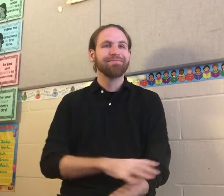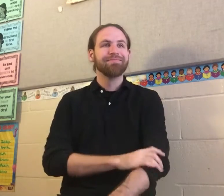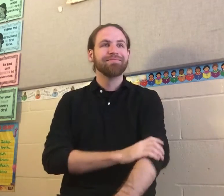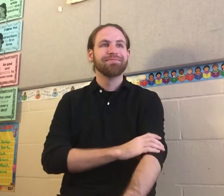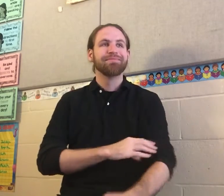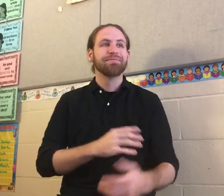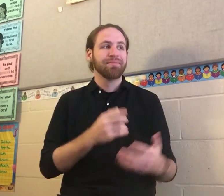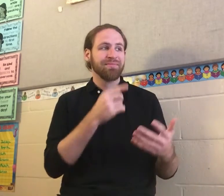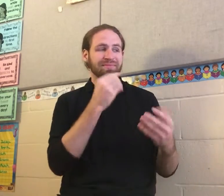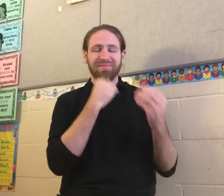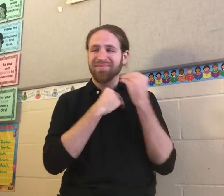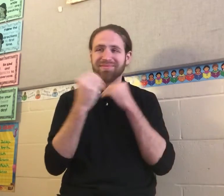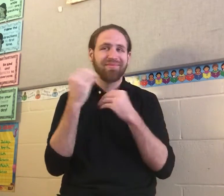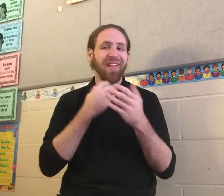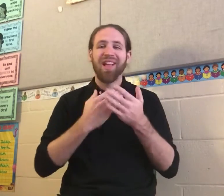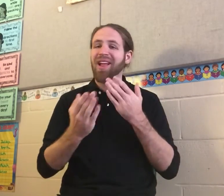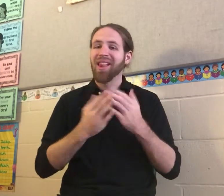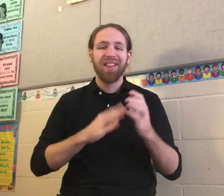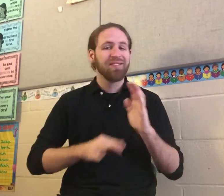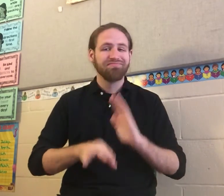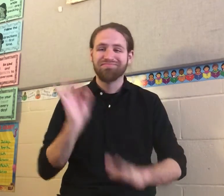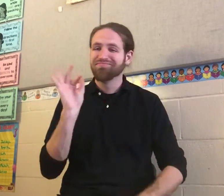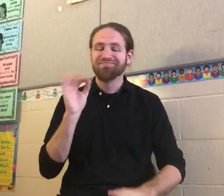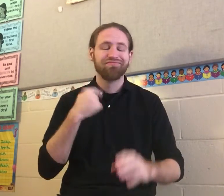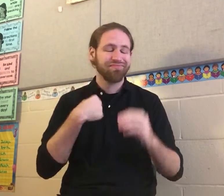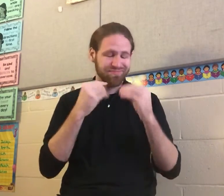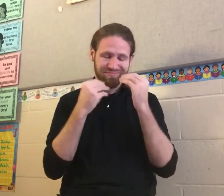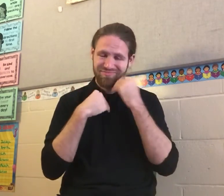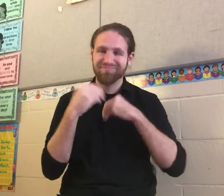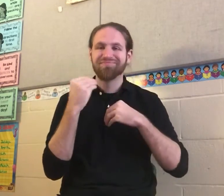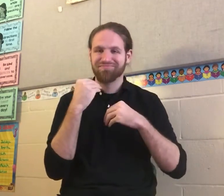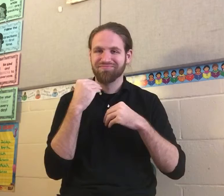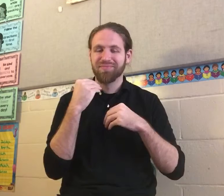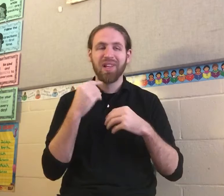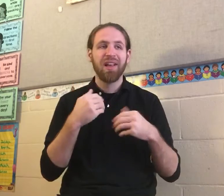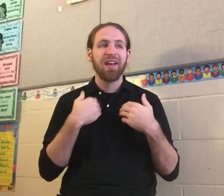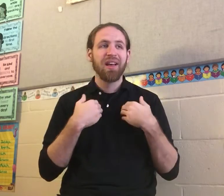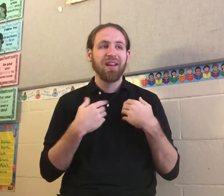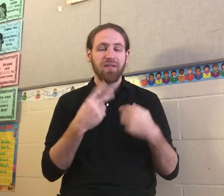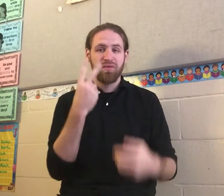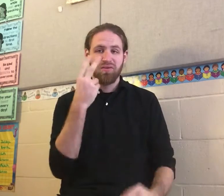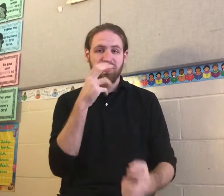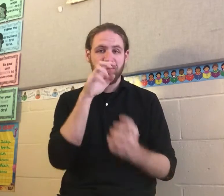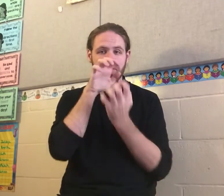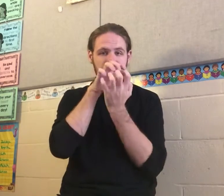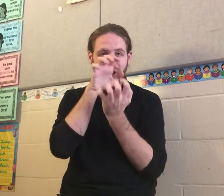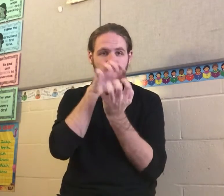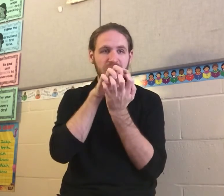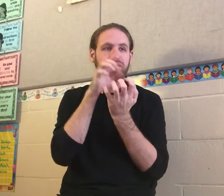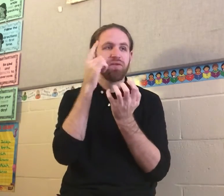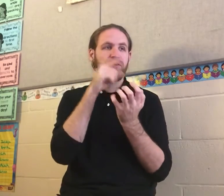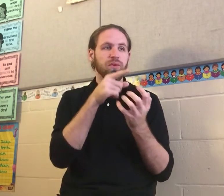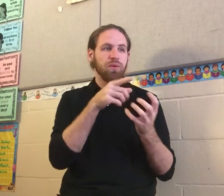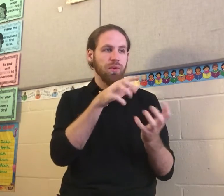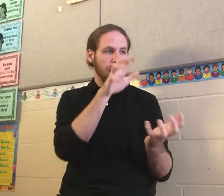eat just about anything we can find. We have 2 pairs of jaws for biting, cutting, and chewing food